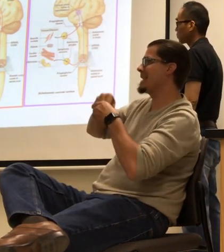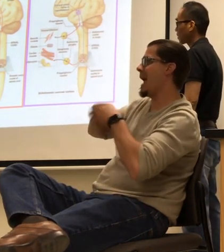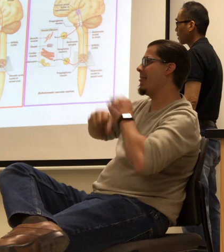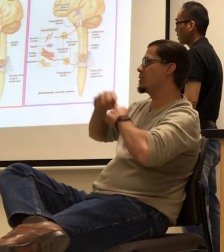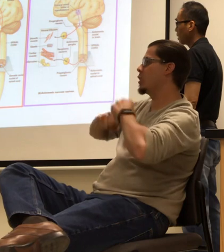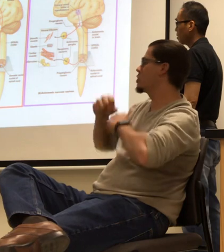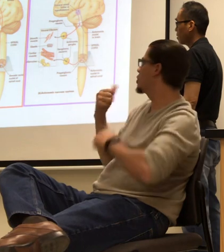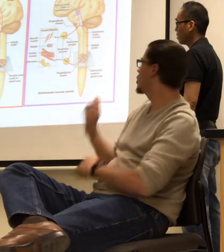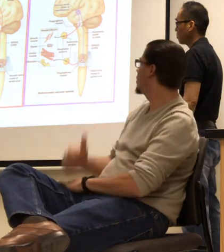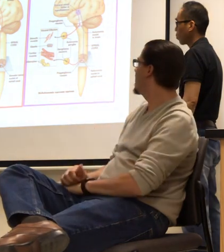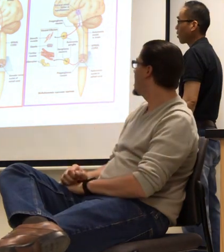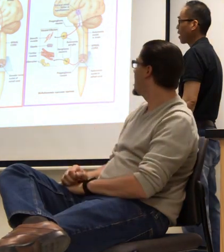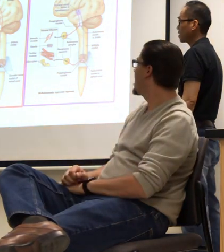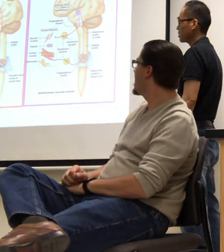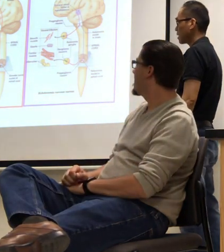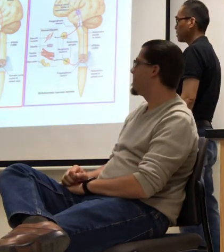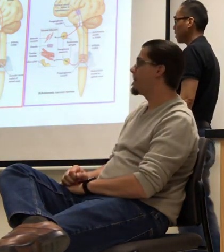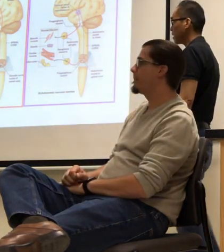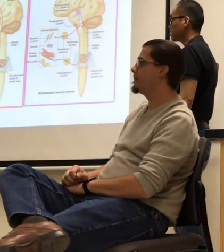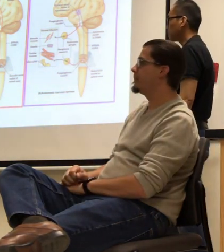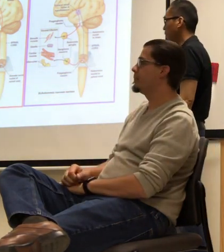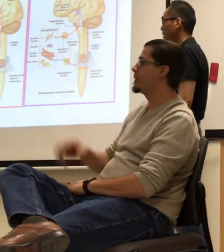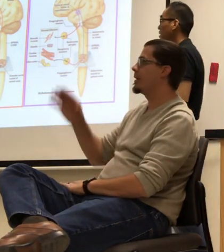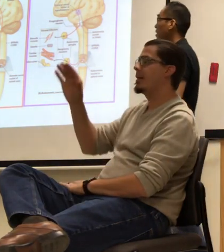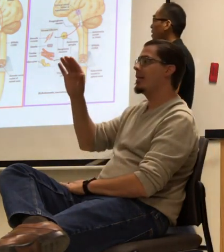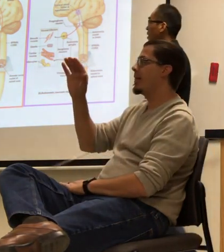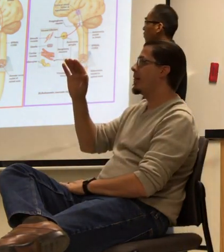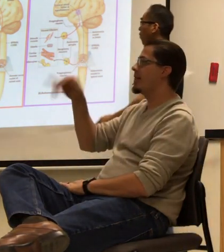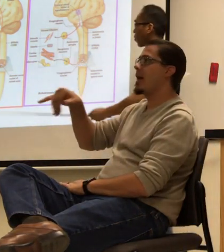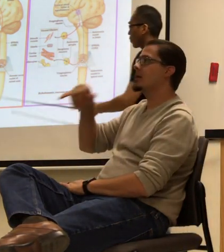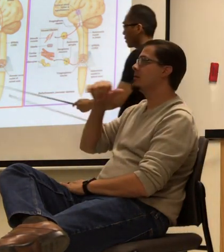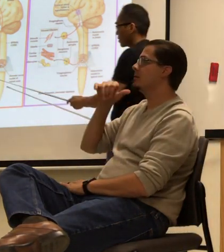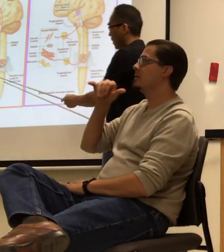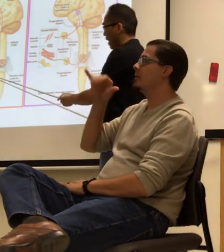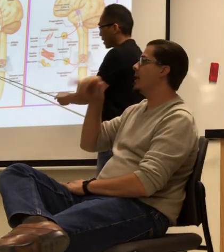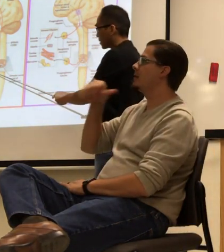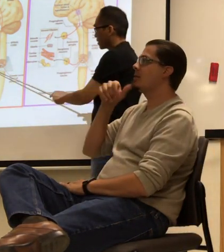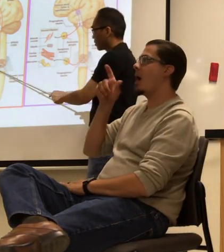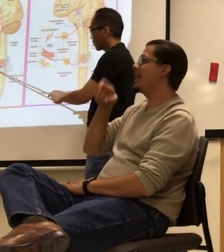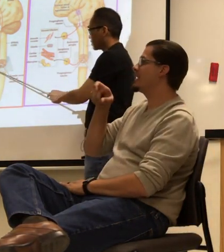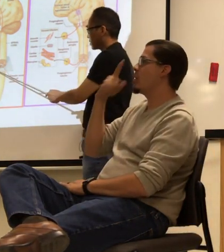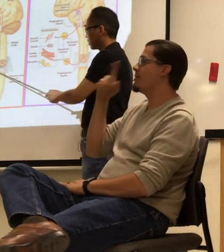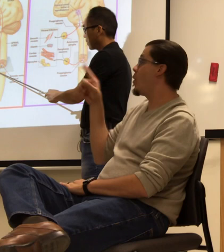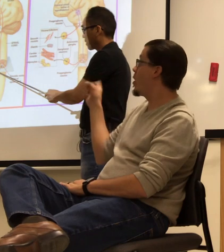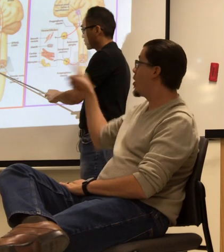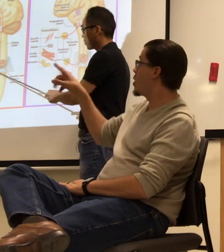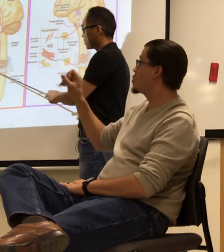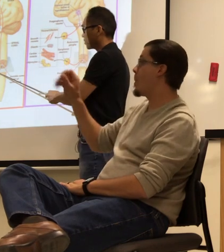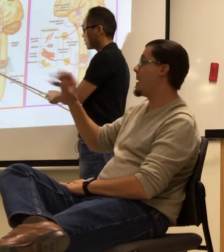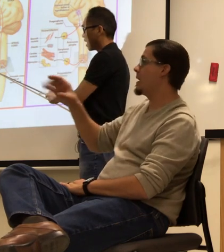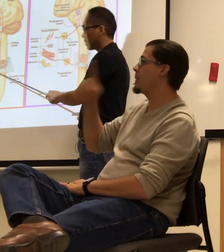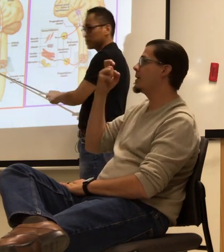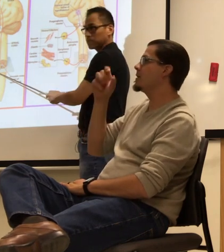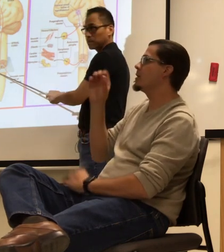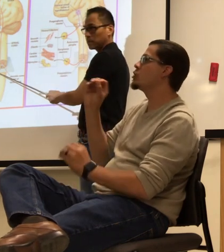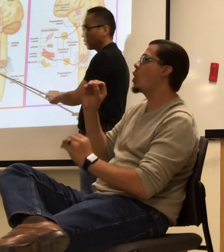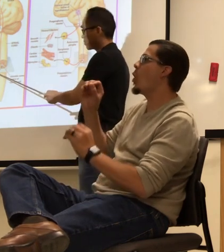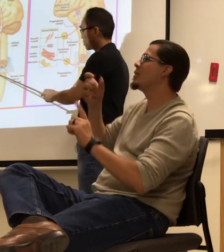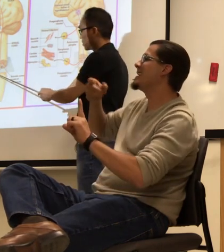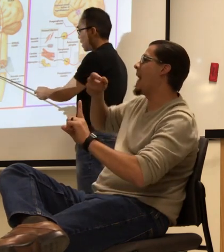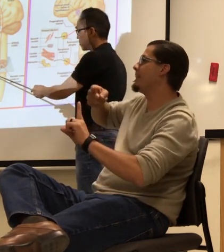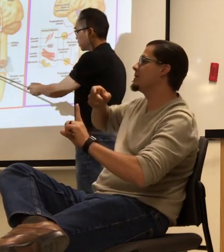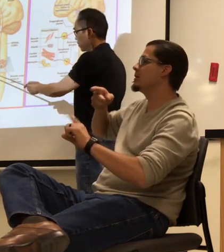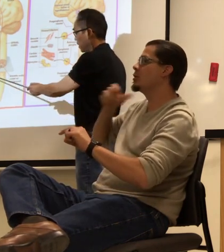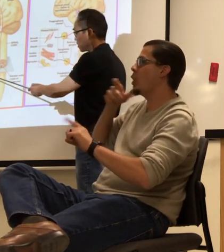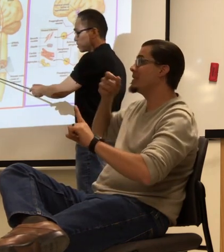structure. Whereas that's not necessary for the somatic nervous system because there is no synapse. You